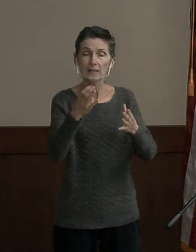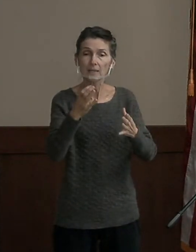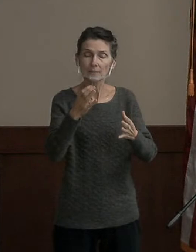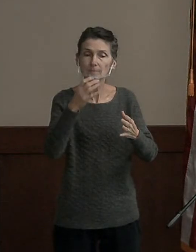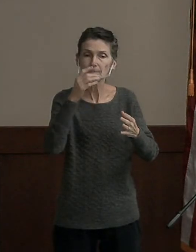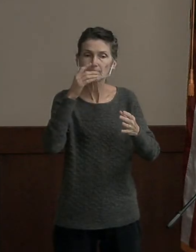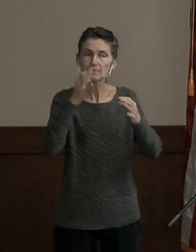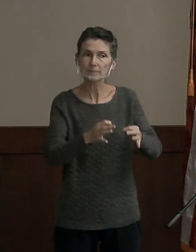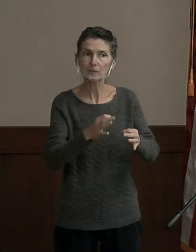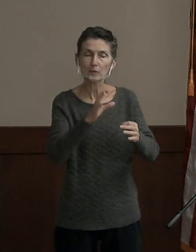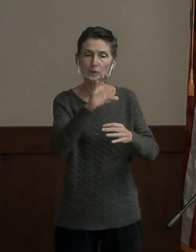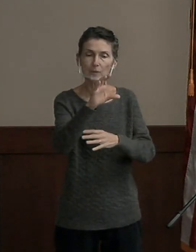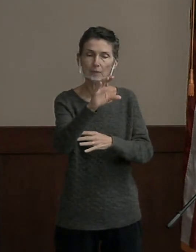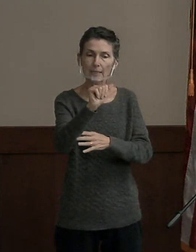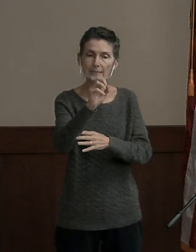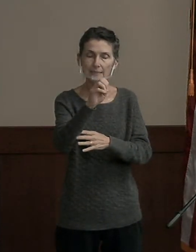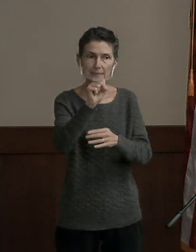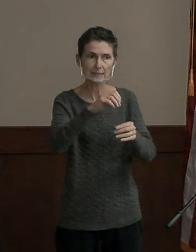are